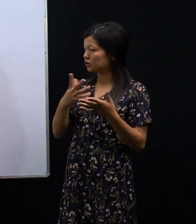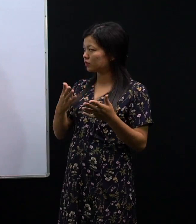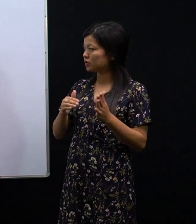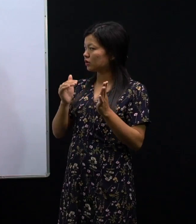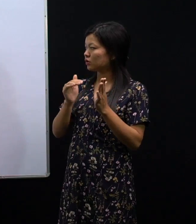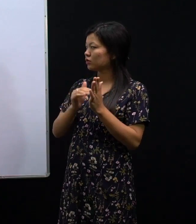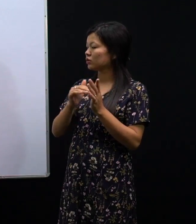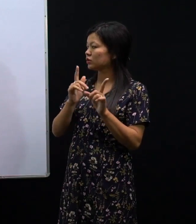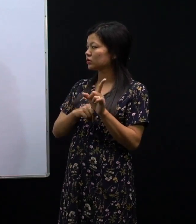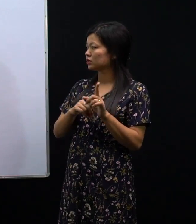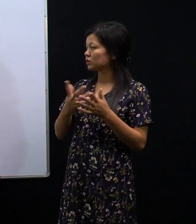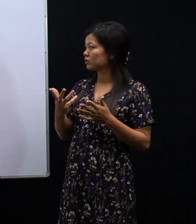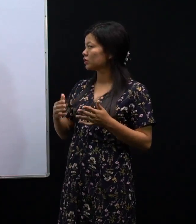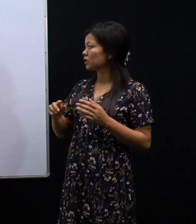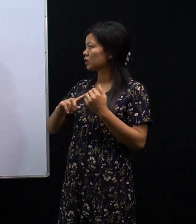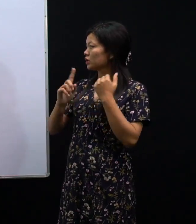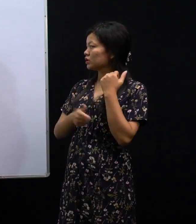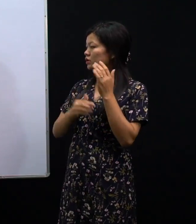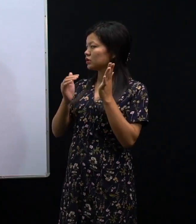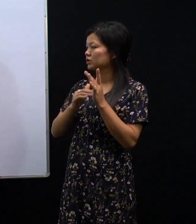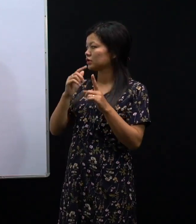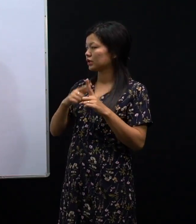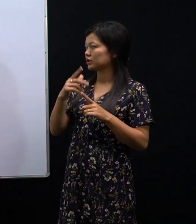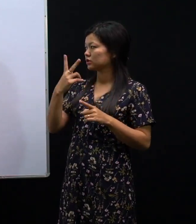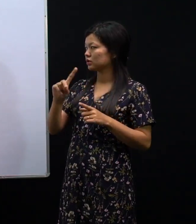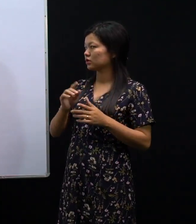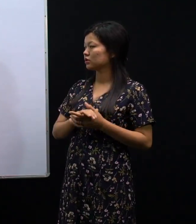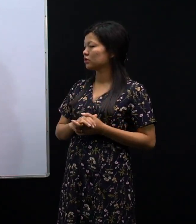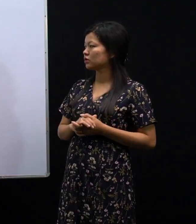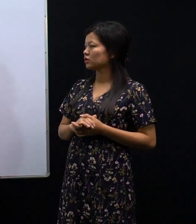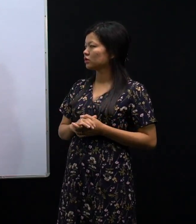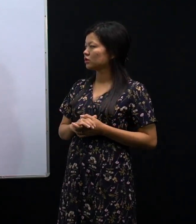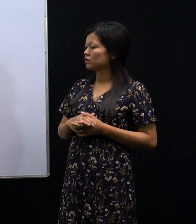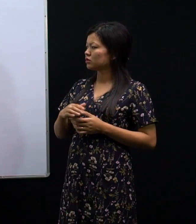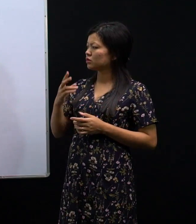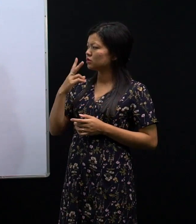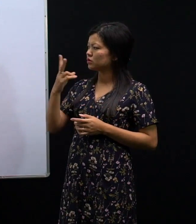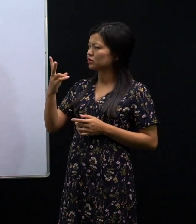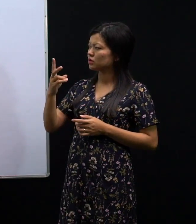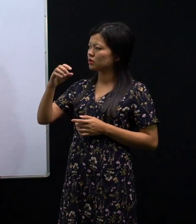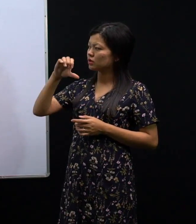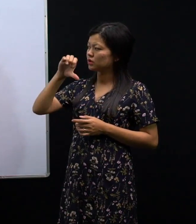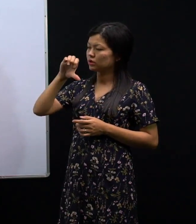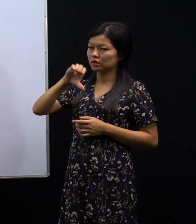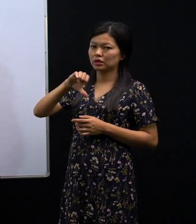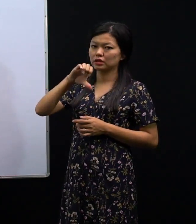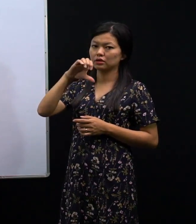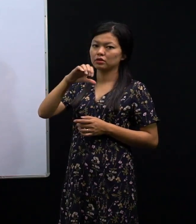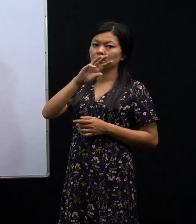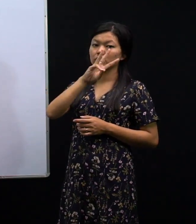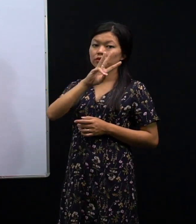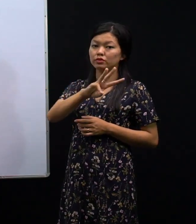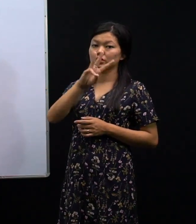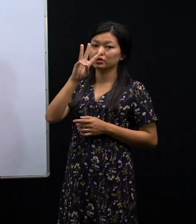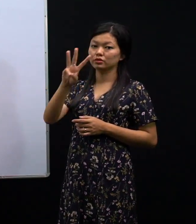and z and x combination. Clear? Now look at here. Which number square here? 3x whole square. Can I able to